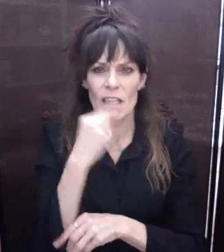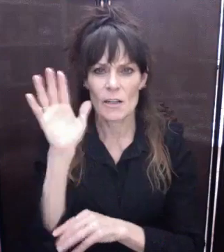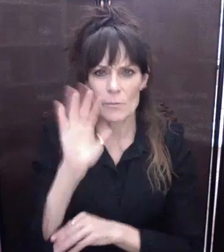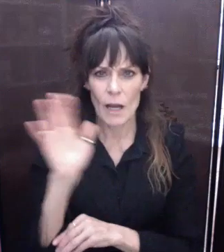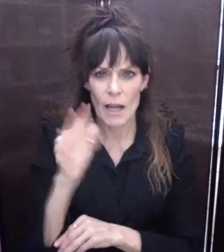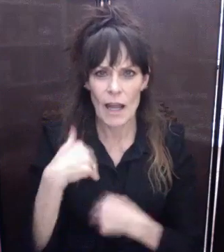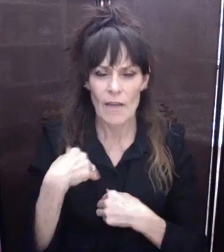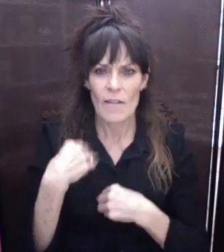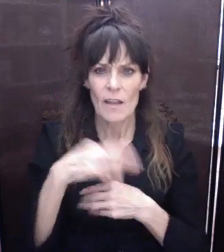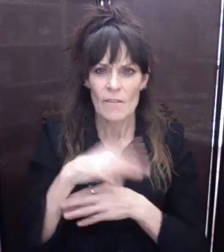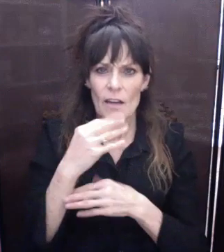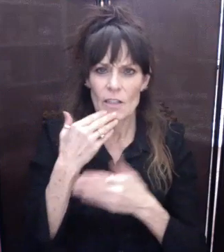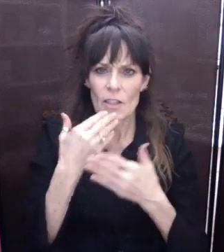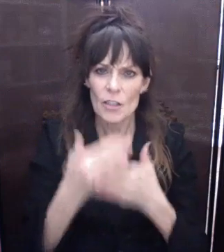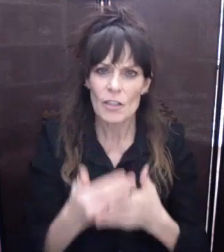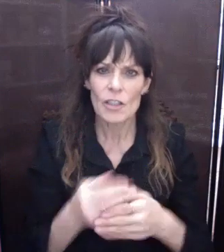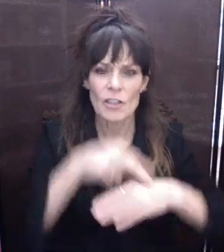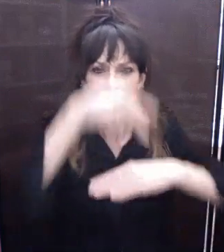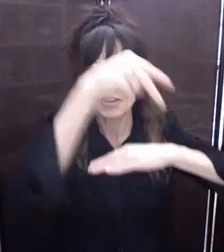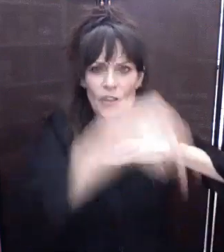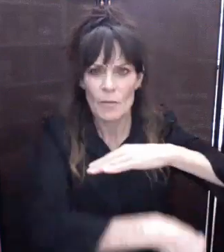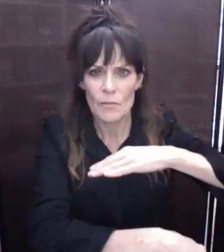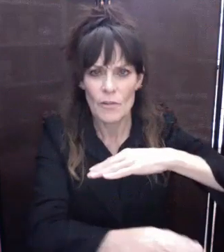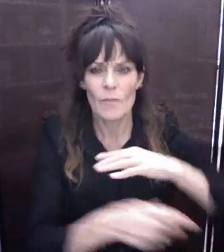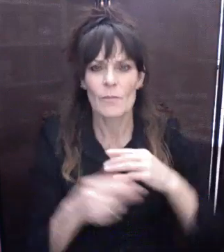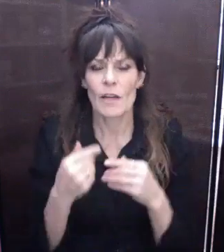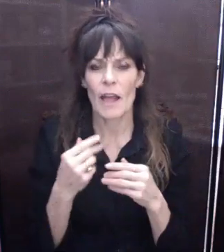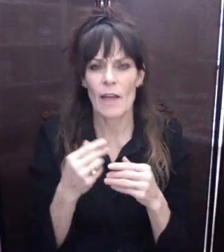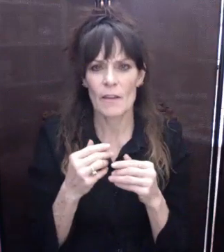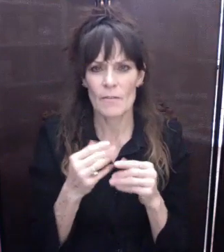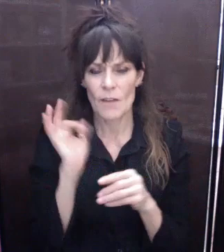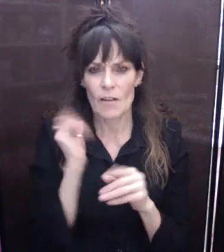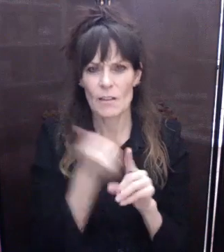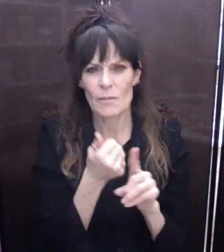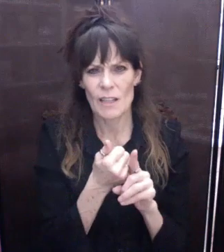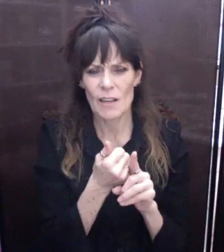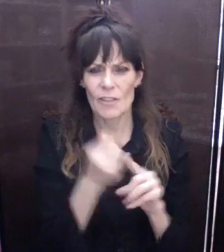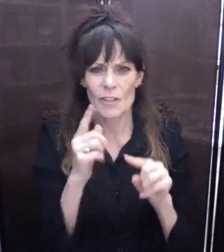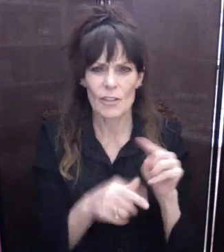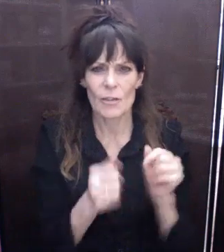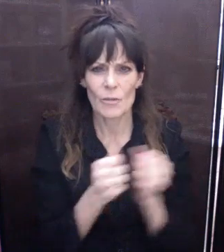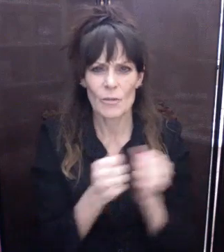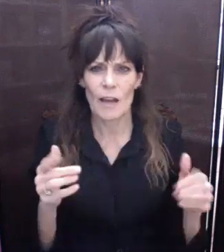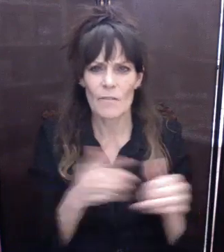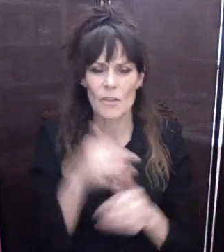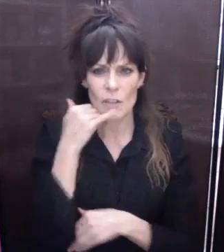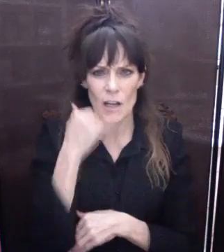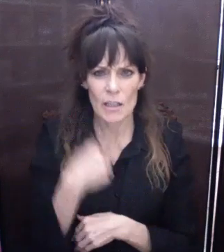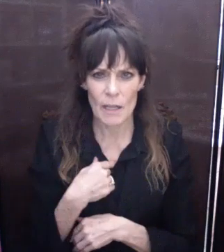found a good dock to jump from, but having found himself unable to do it without first calling me. I advised him to drink some